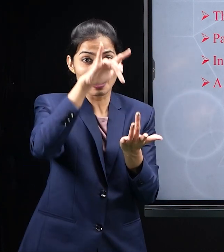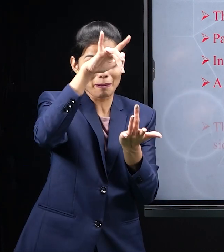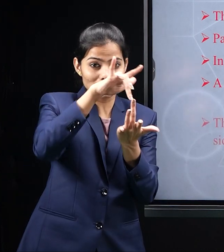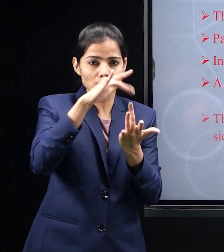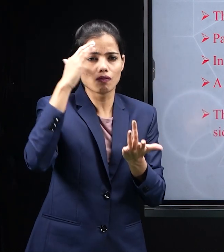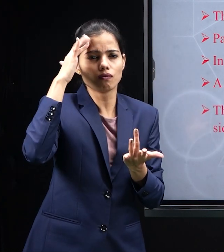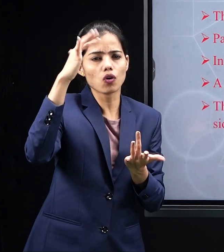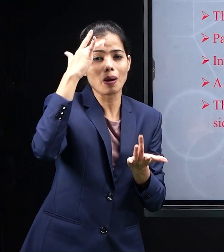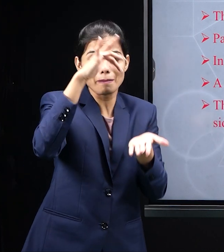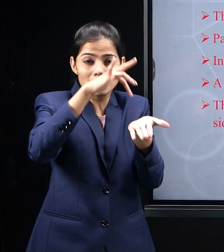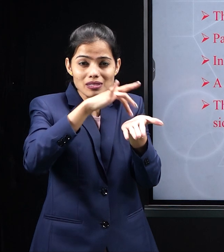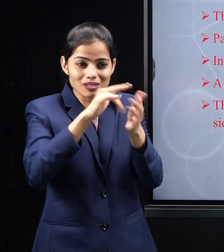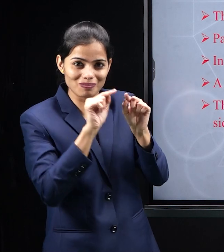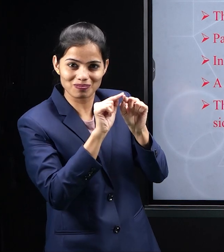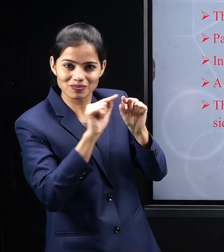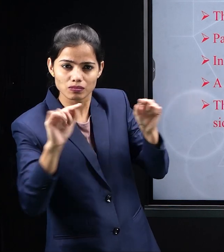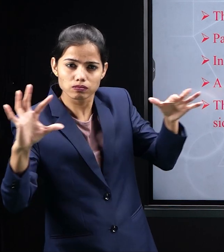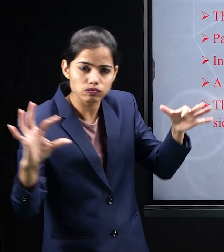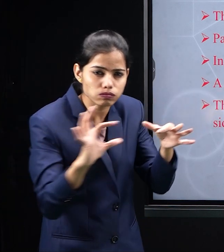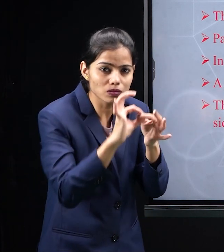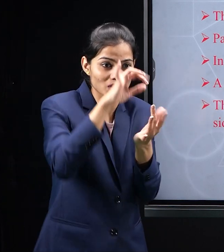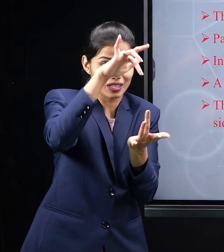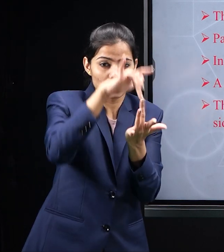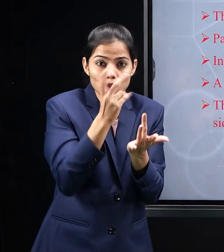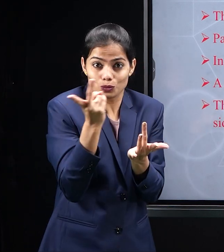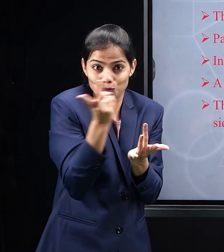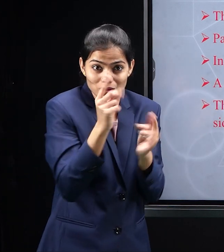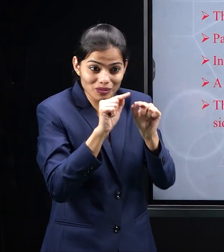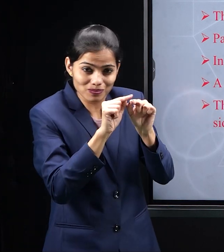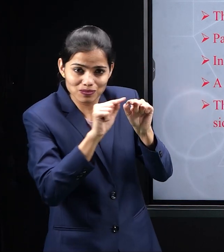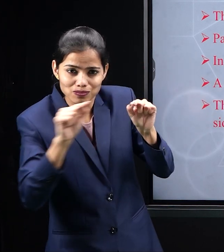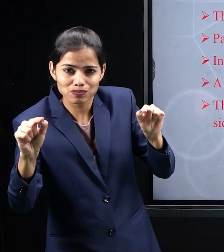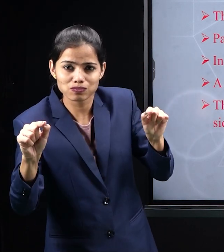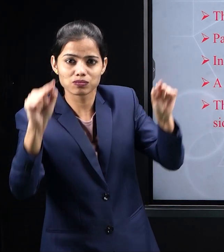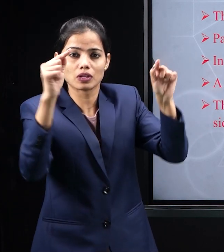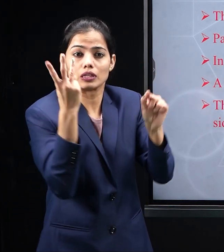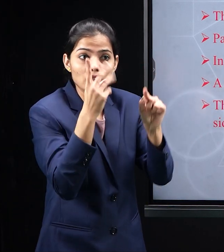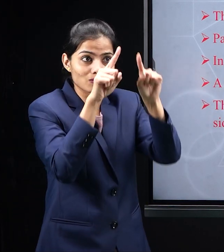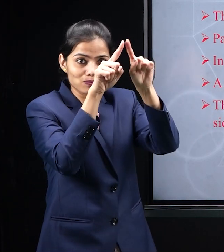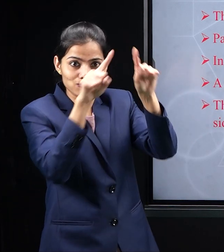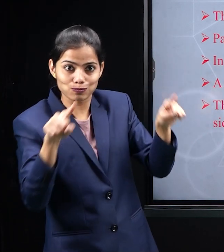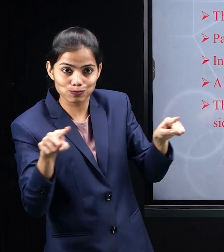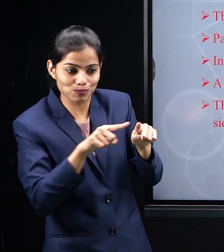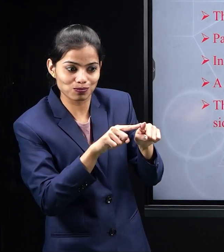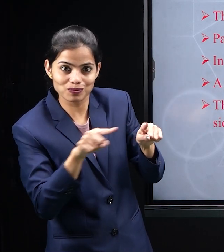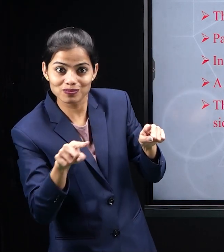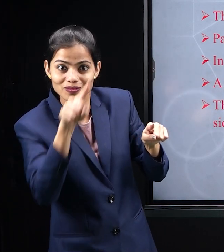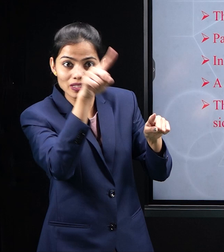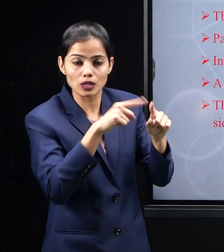The midpoint theorem states that the line joining midpoints of two sides of a triangle